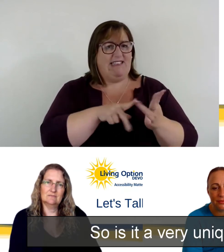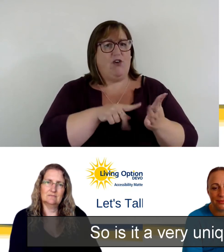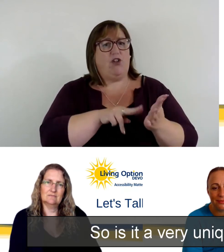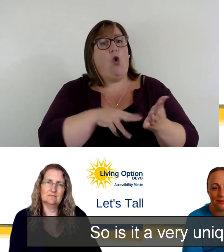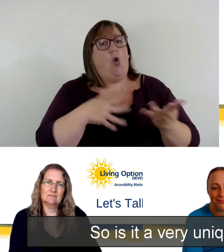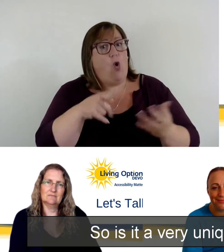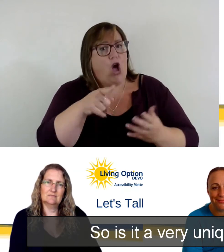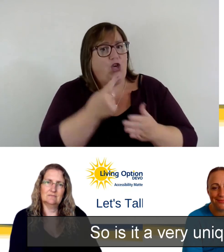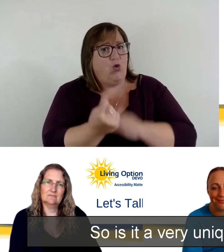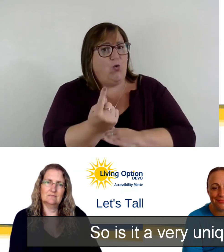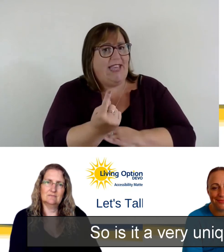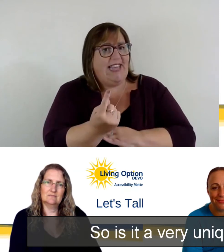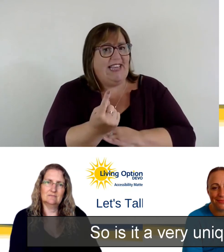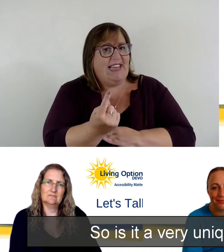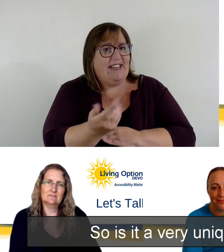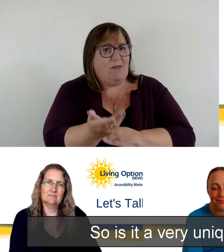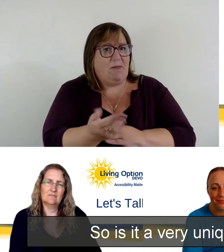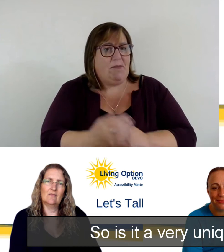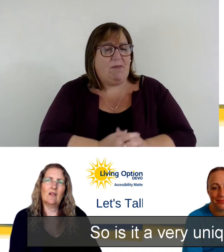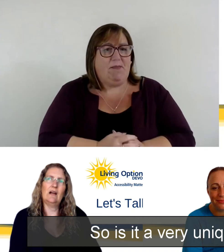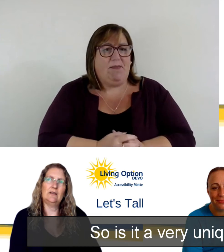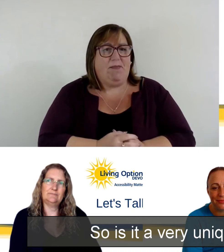So is it a very unique service to us?